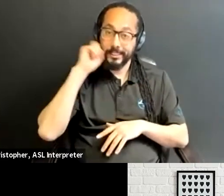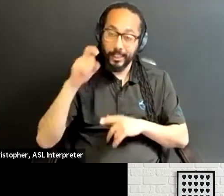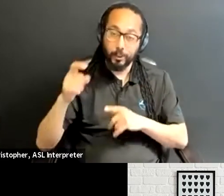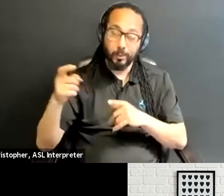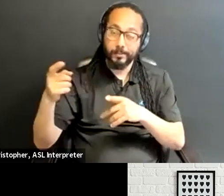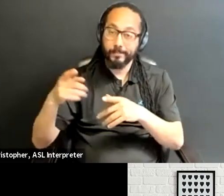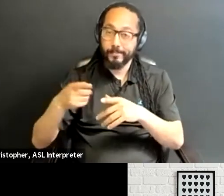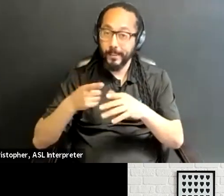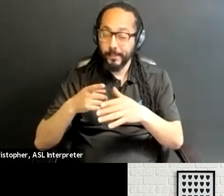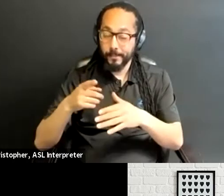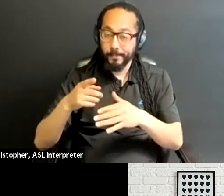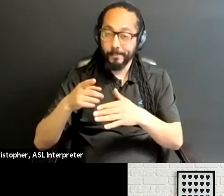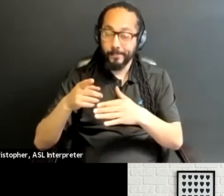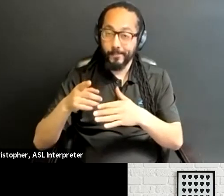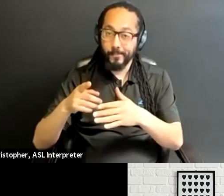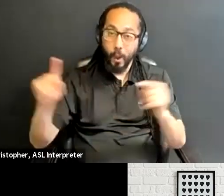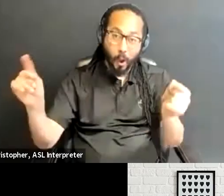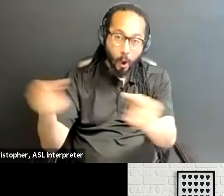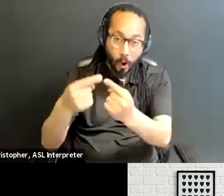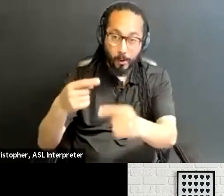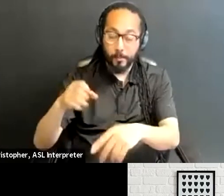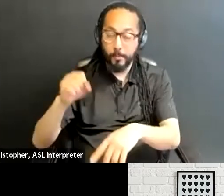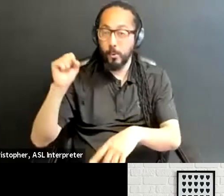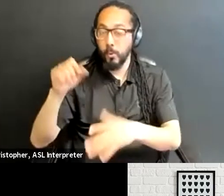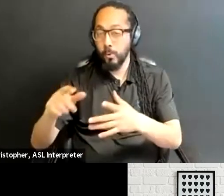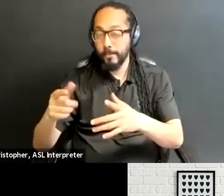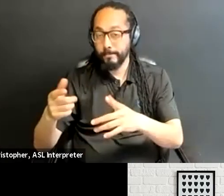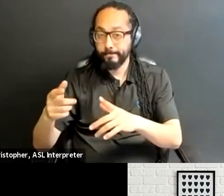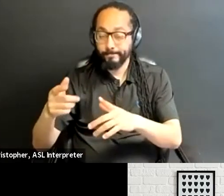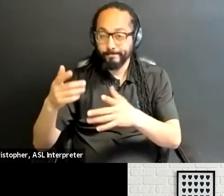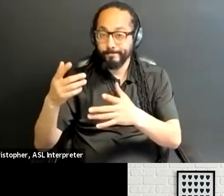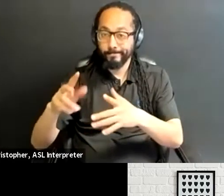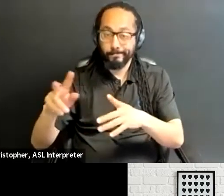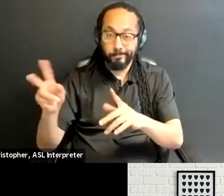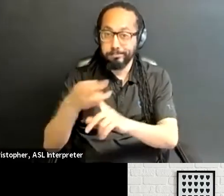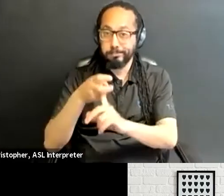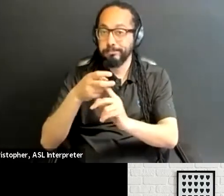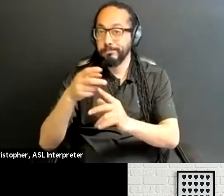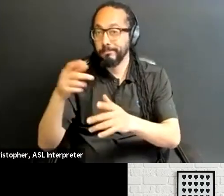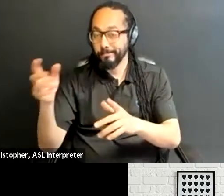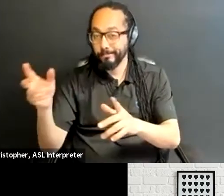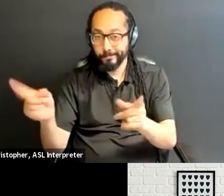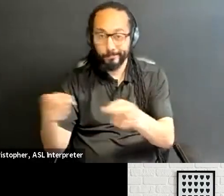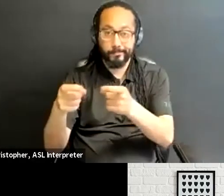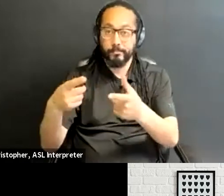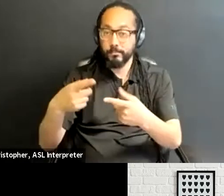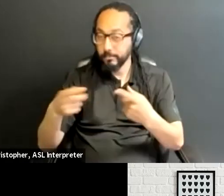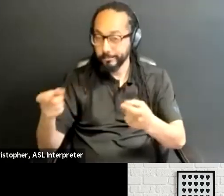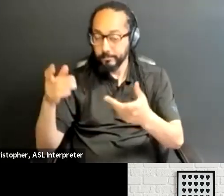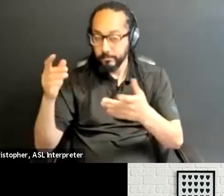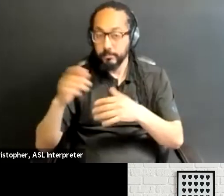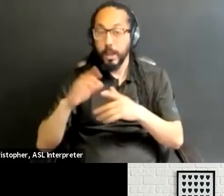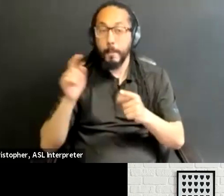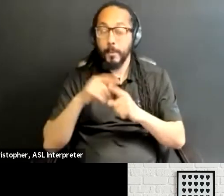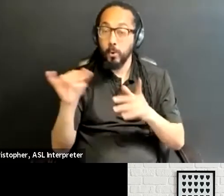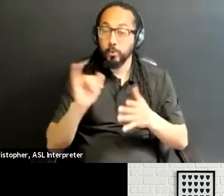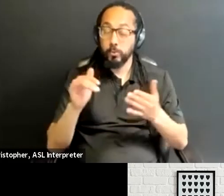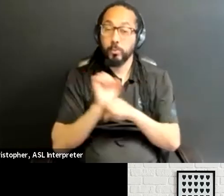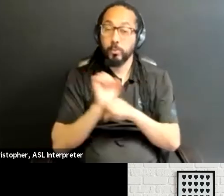harm. And we do a lot of work with sibling sexual abuse and then working with families to repair